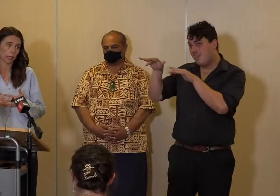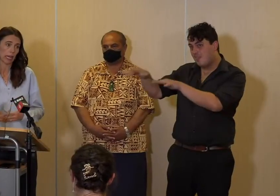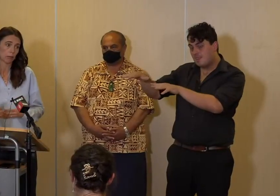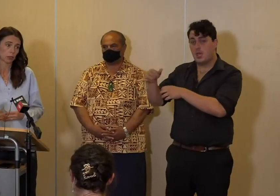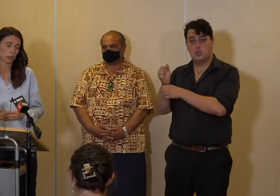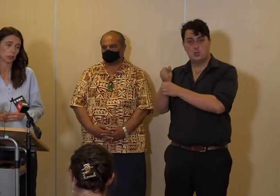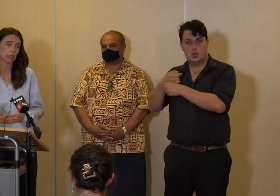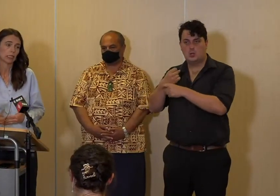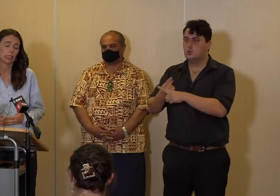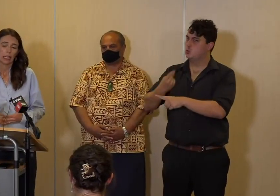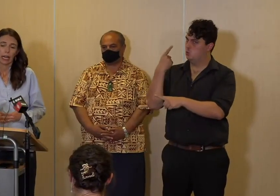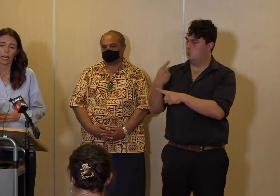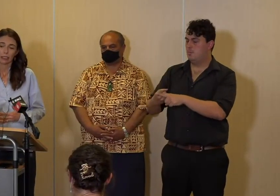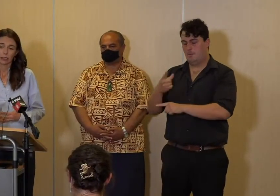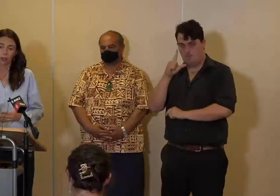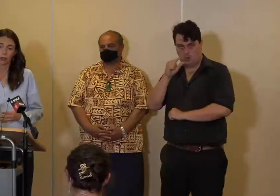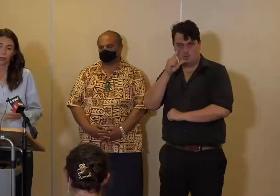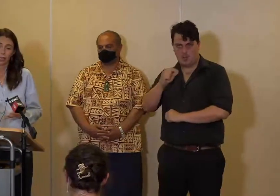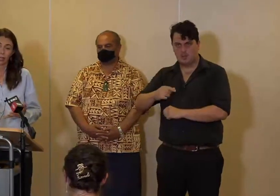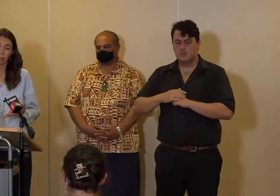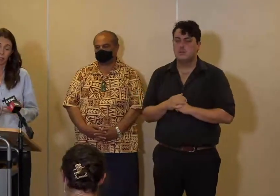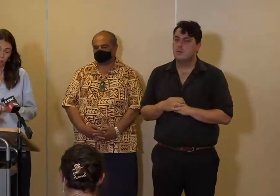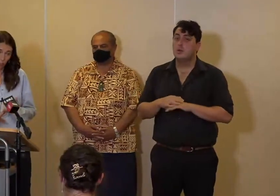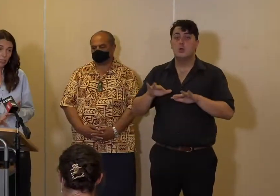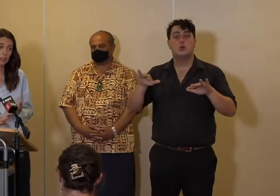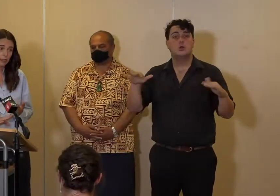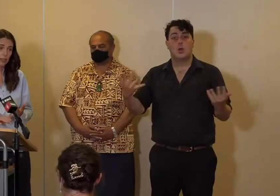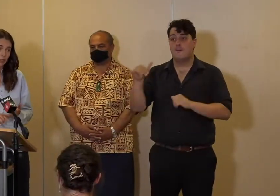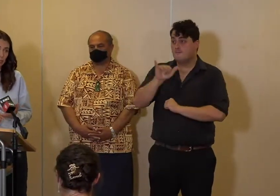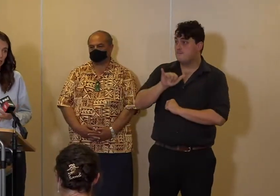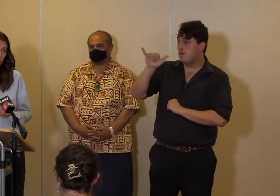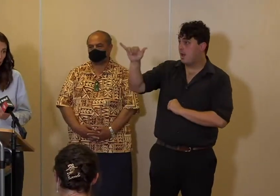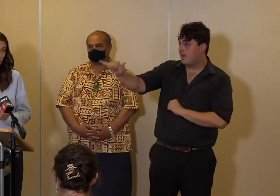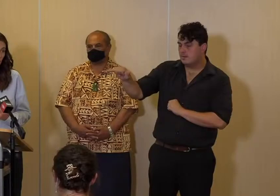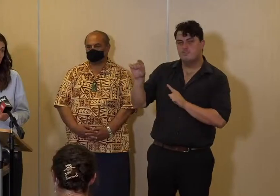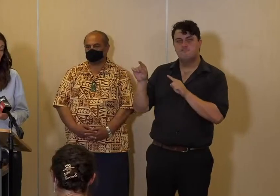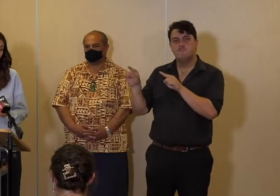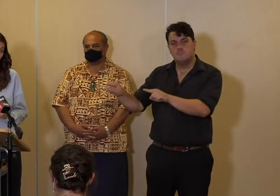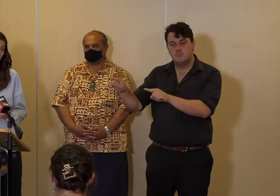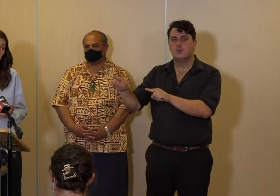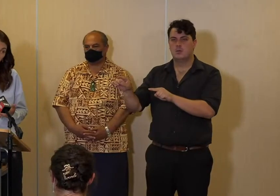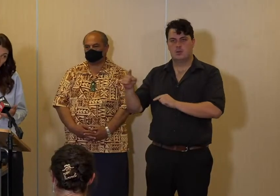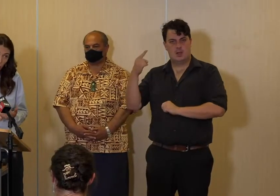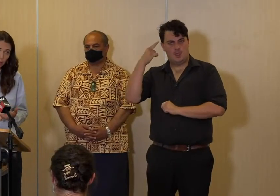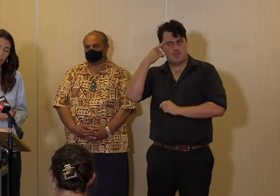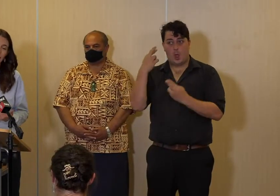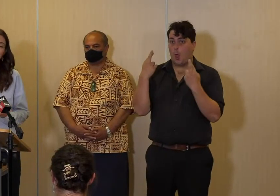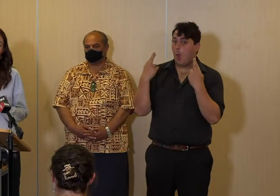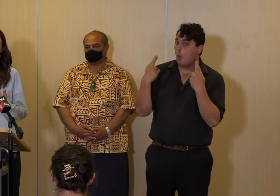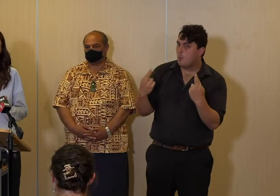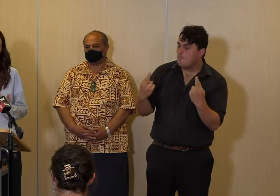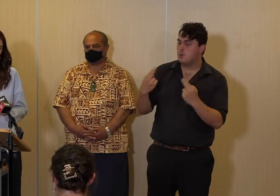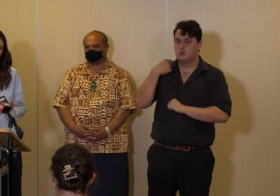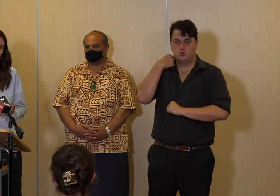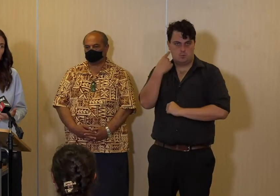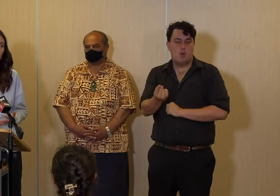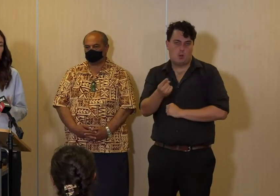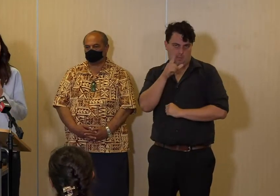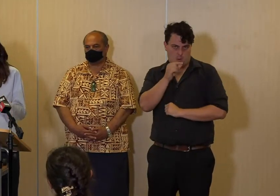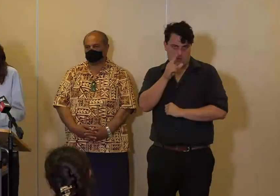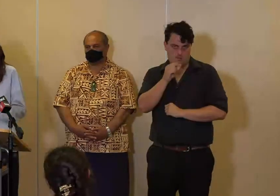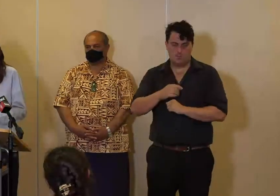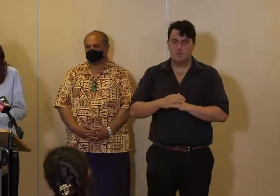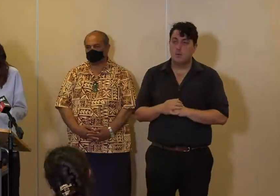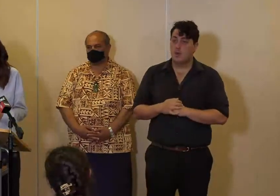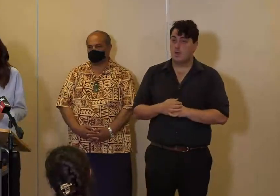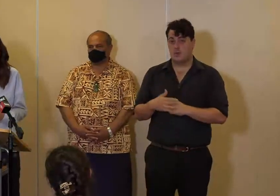we're possibly able to. And so for the flights, it is looking like tomorrow, we hope. In the meantime, we